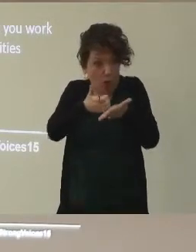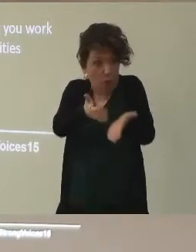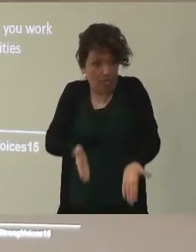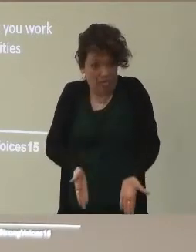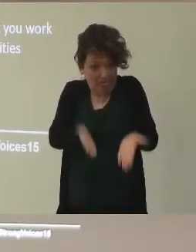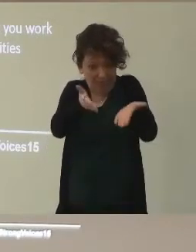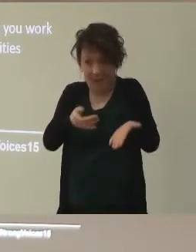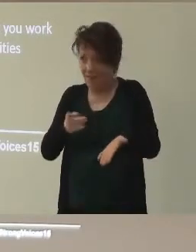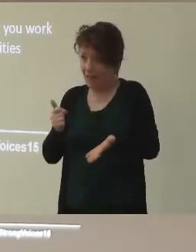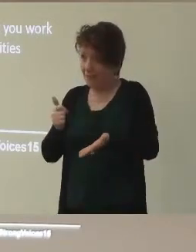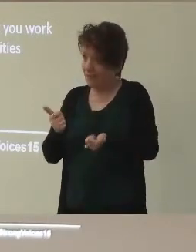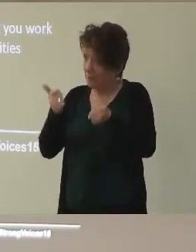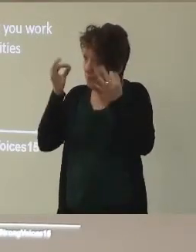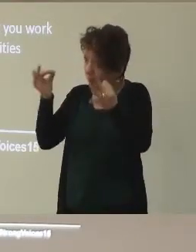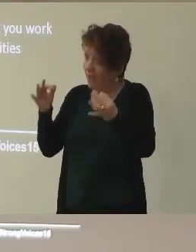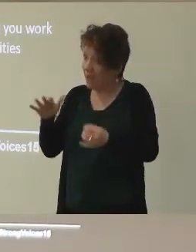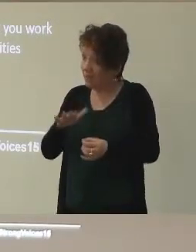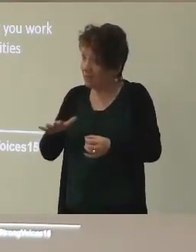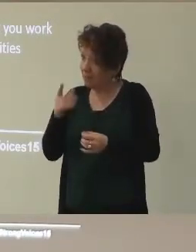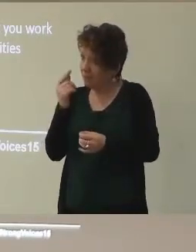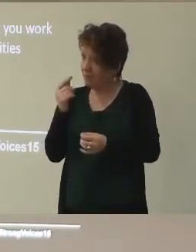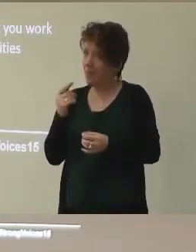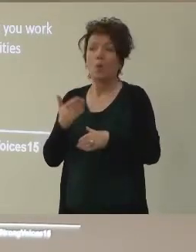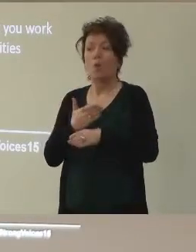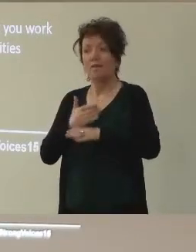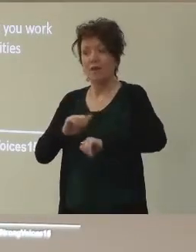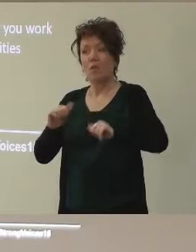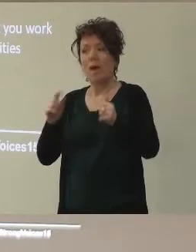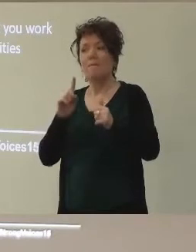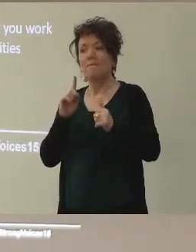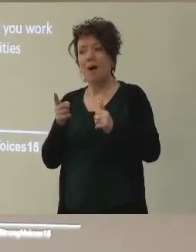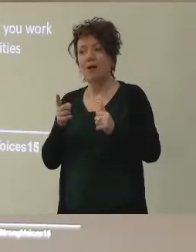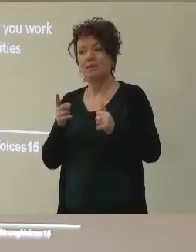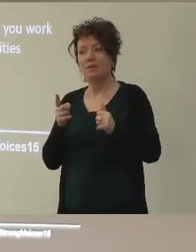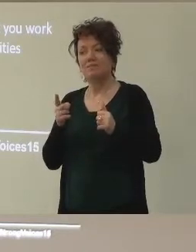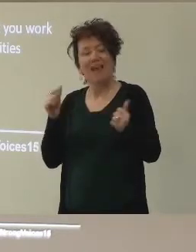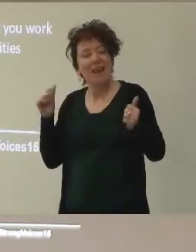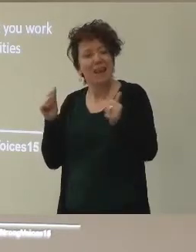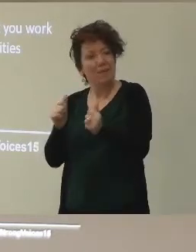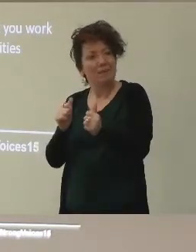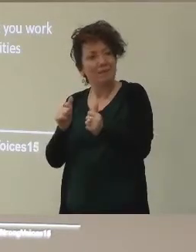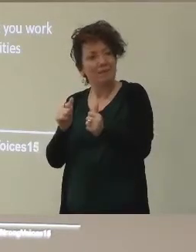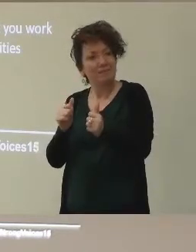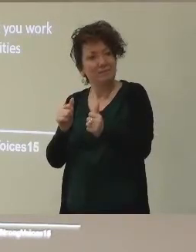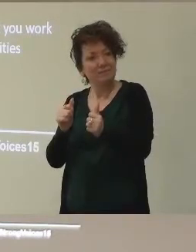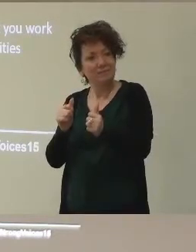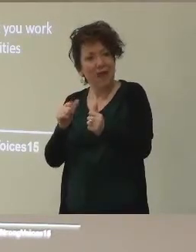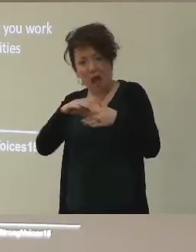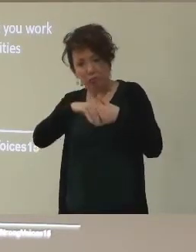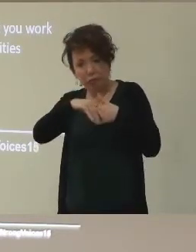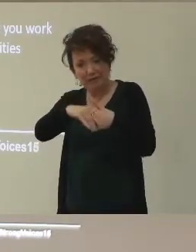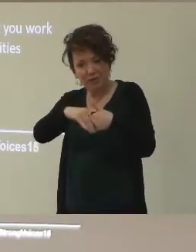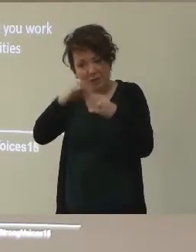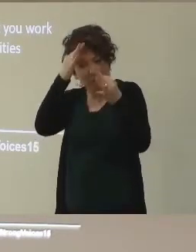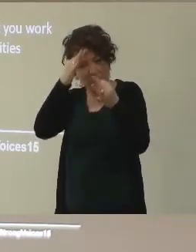the perfect scenario. It works really well, but we find the constraints currently around apprenticeships,